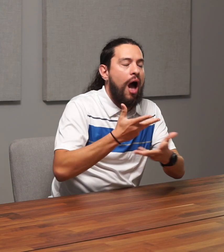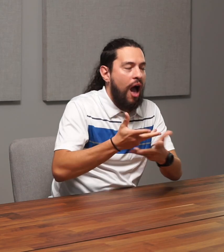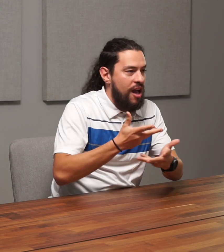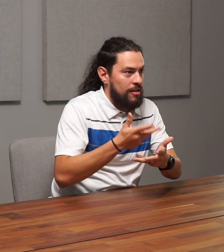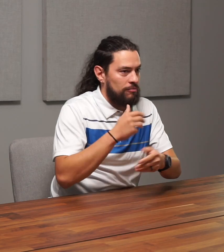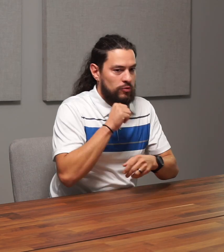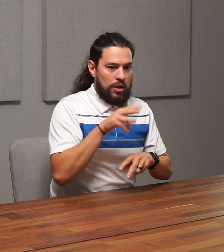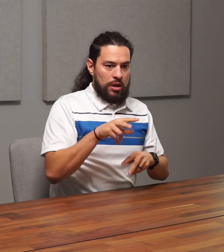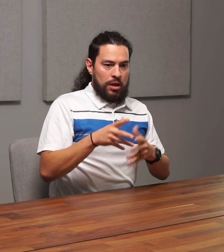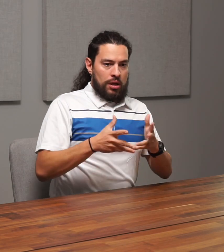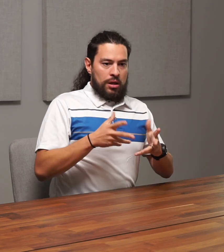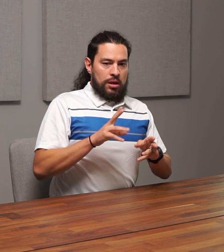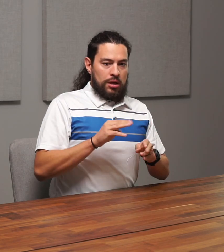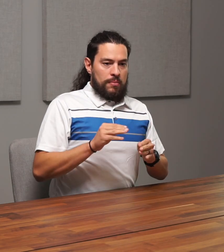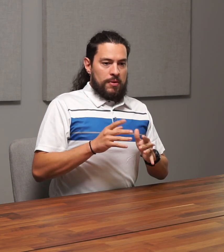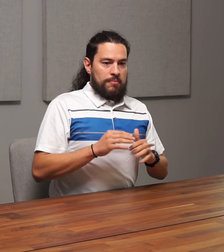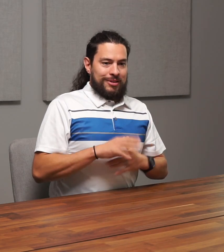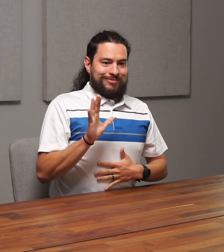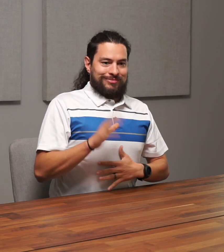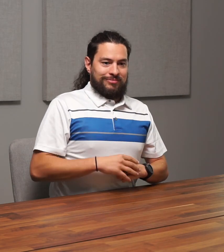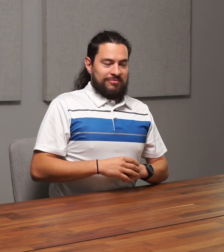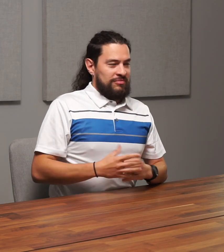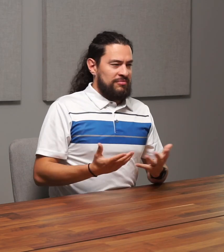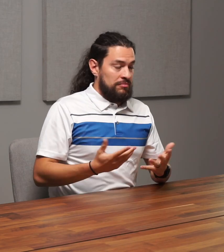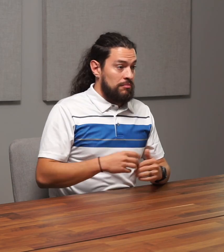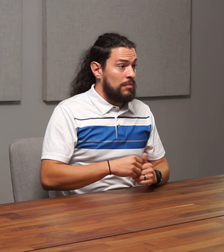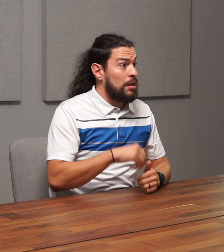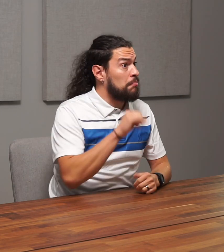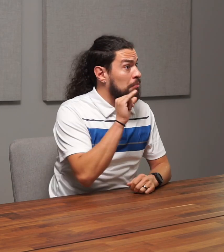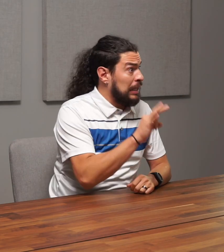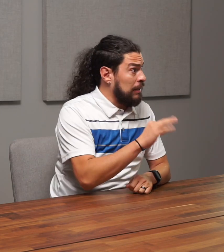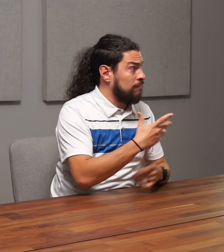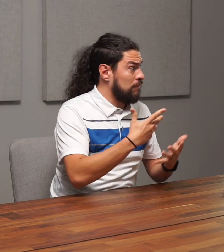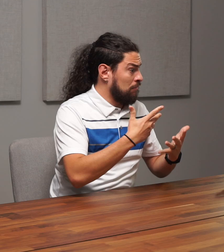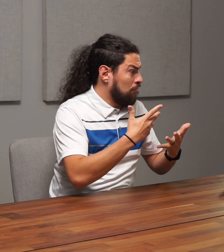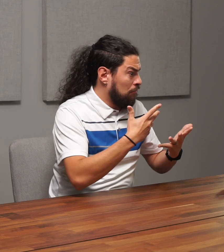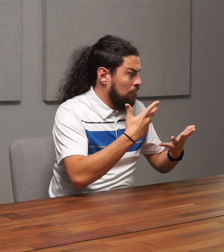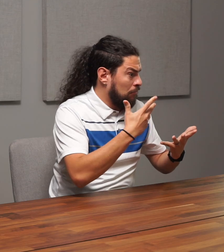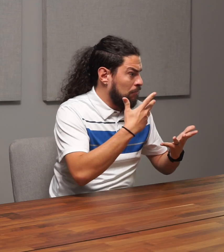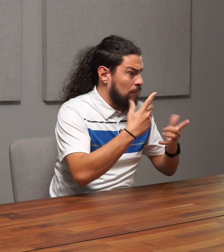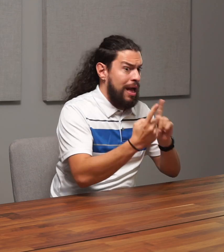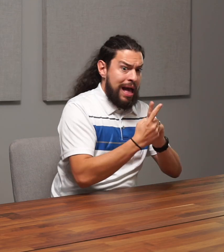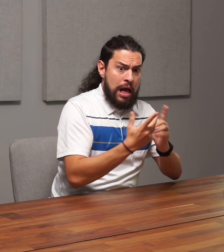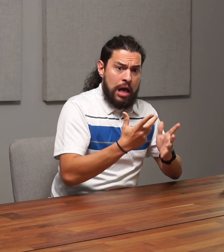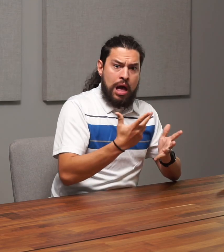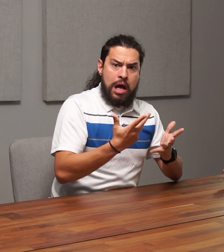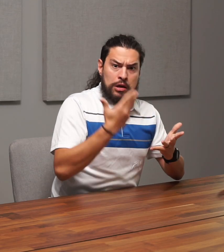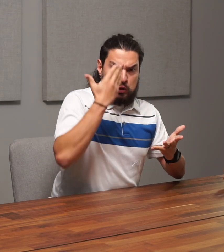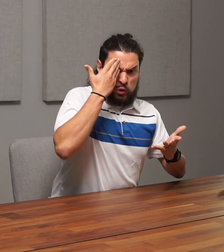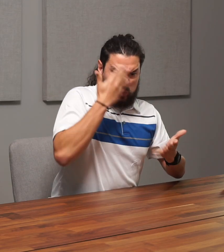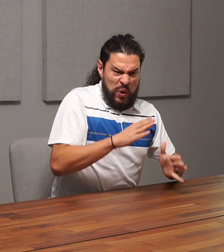of that that's where the connection comes in at you know it definitely isn't met if someone is very fearful to even try